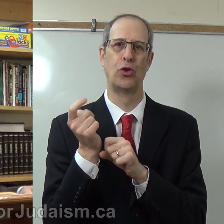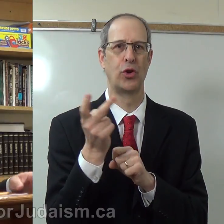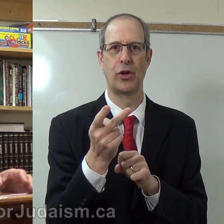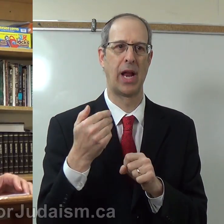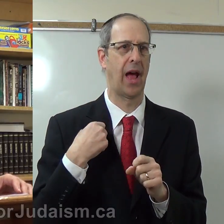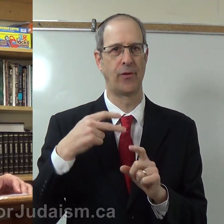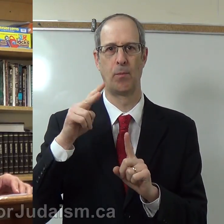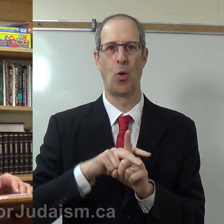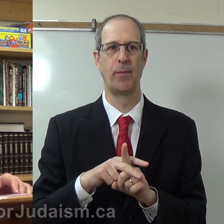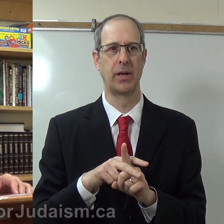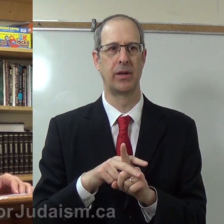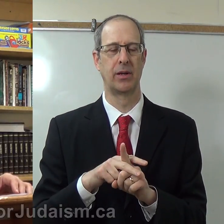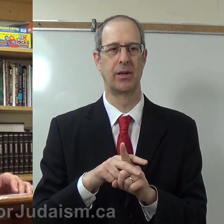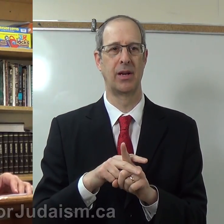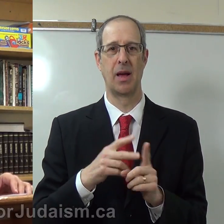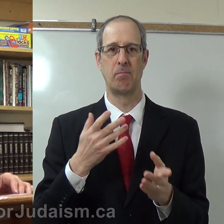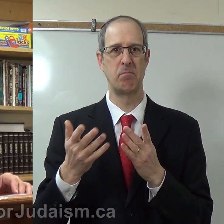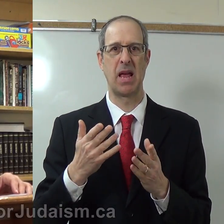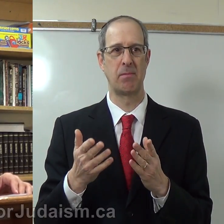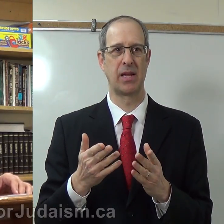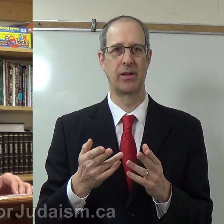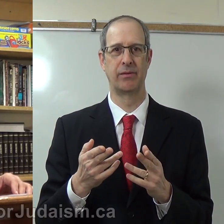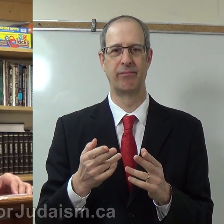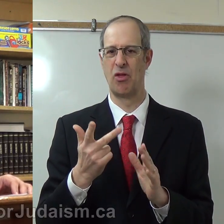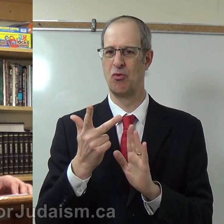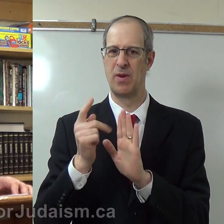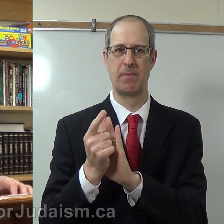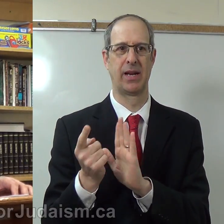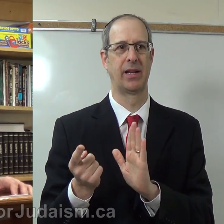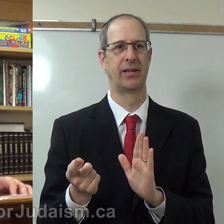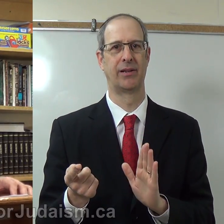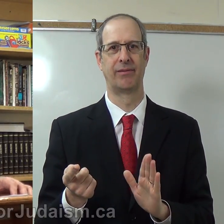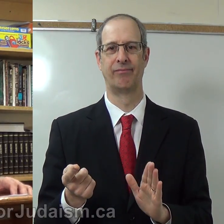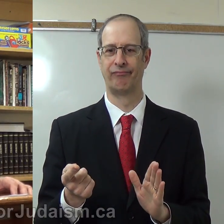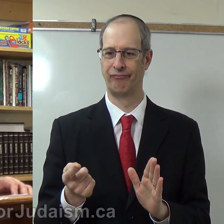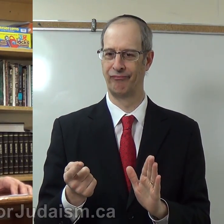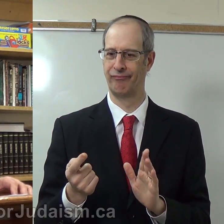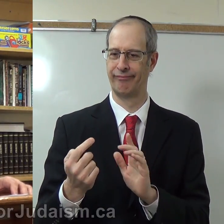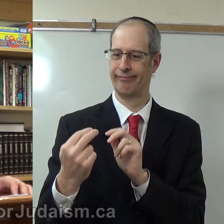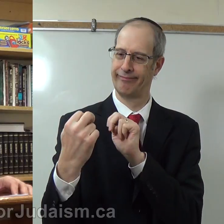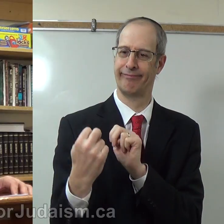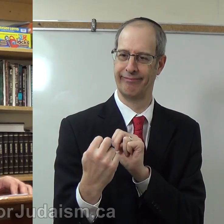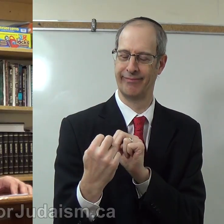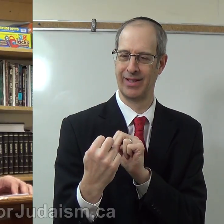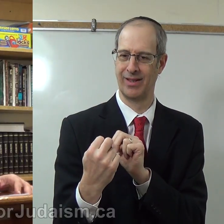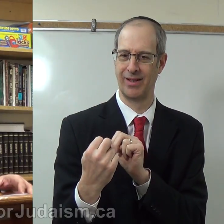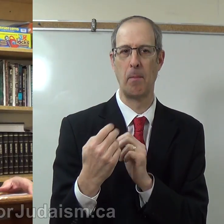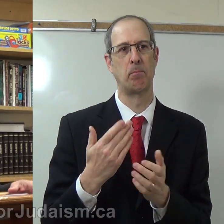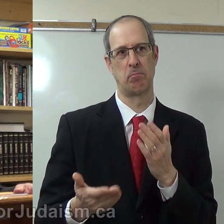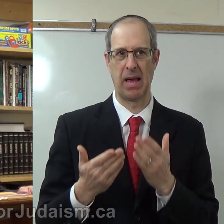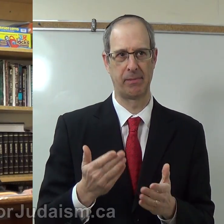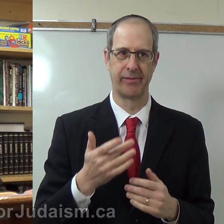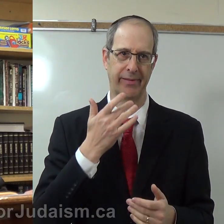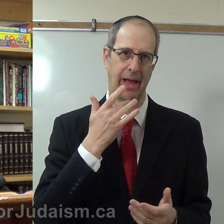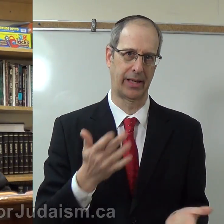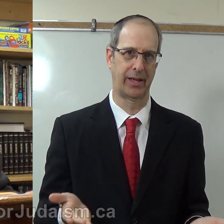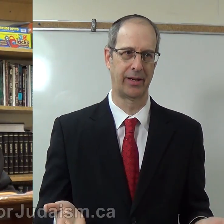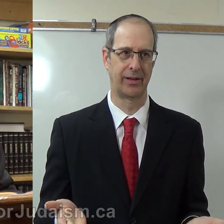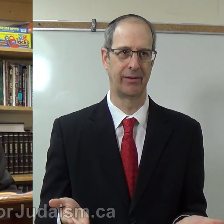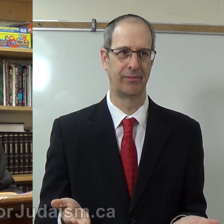And maybe you'll get to spend three minutes with the Prime Minister. Maybe, if you're lucky.